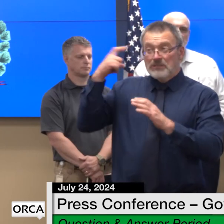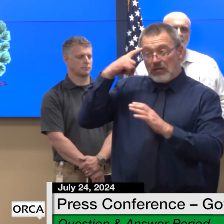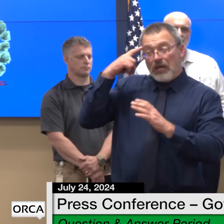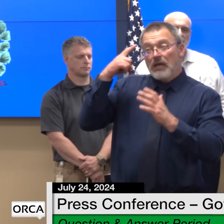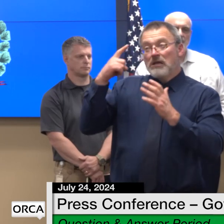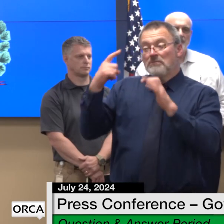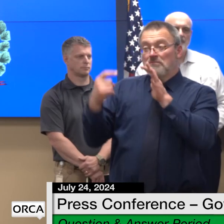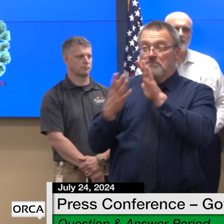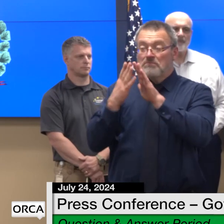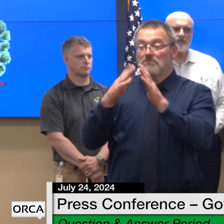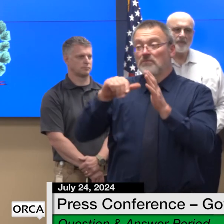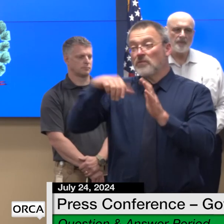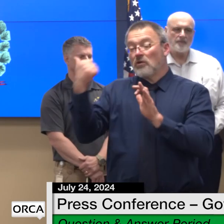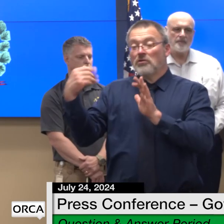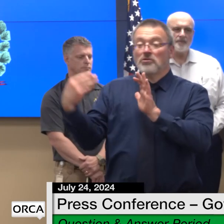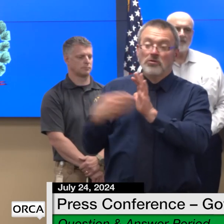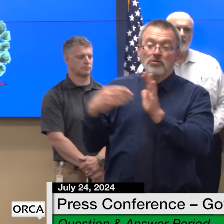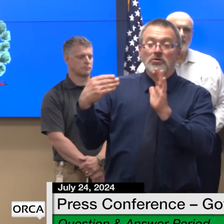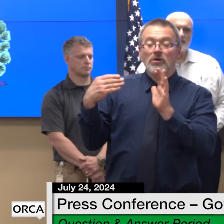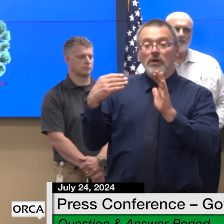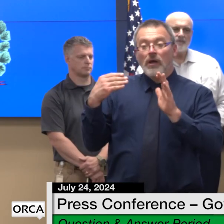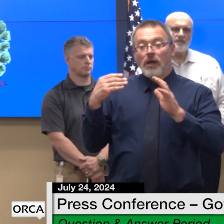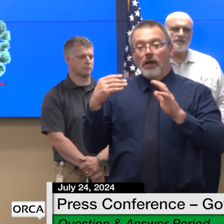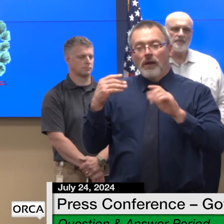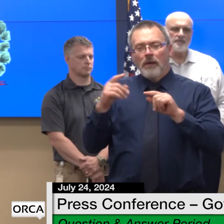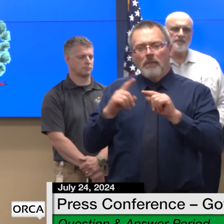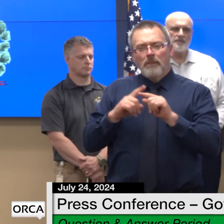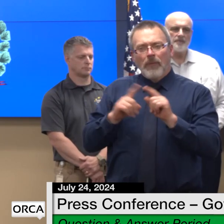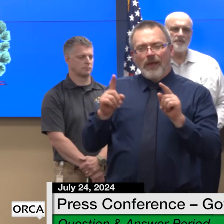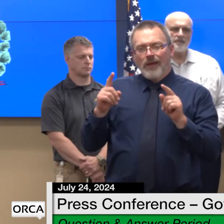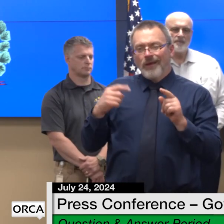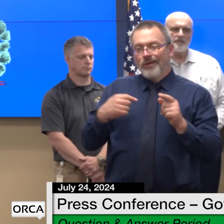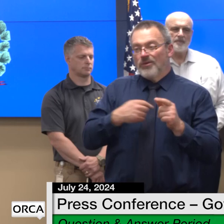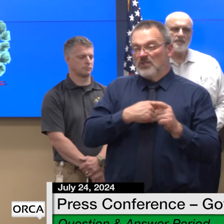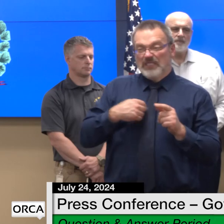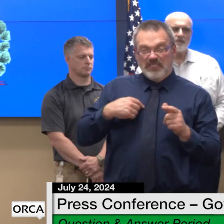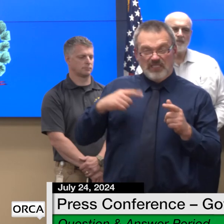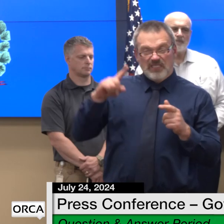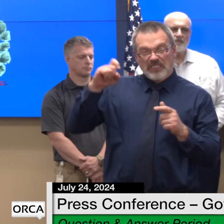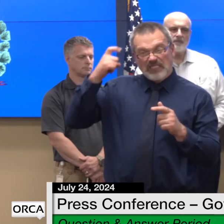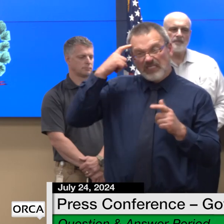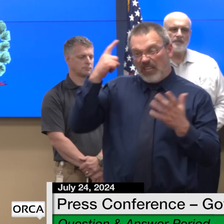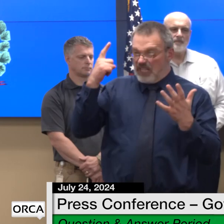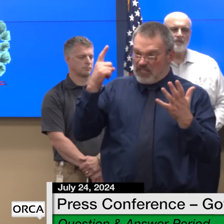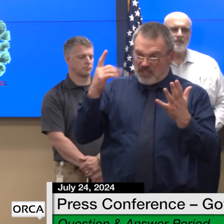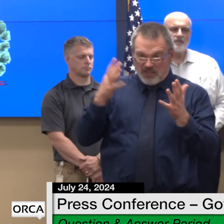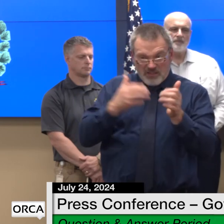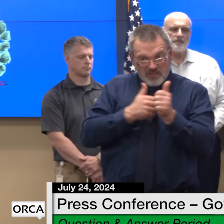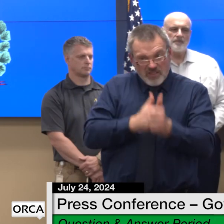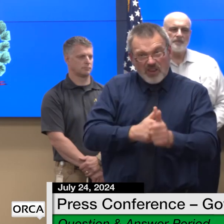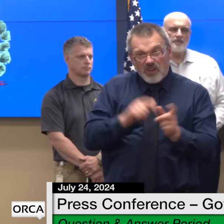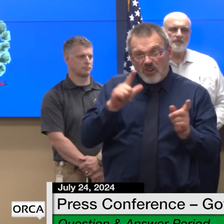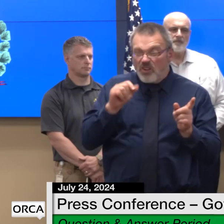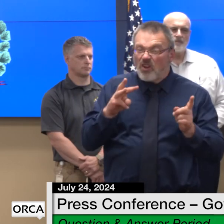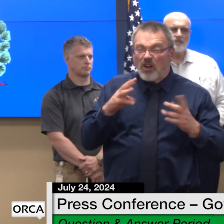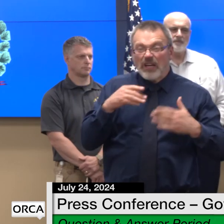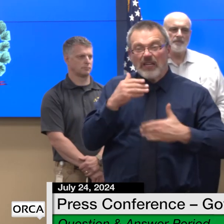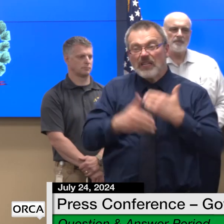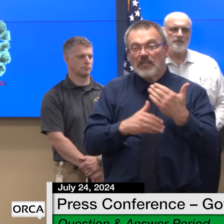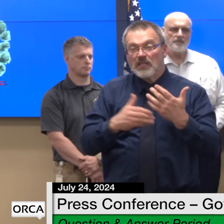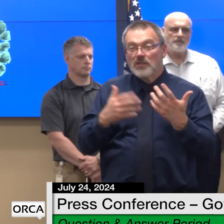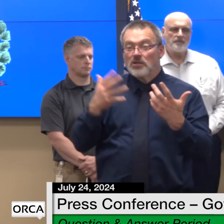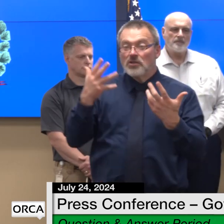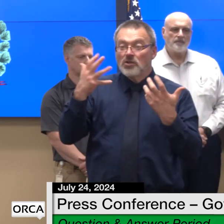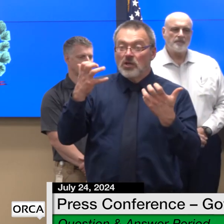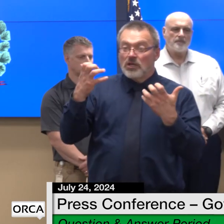I think we're doing what we're supposed to do under the law. But if they sue us in 60 days,